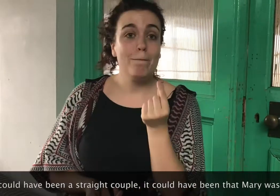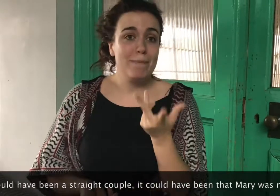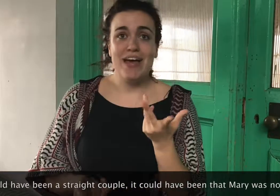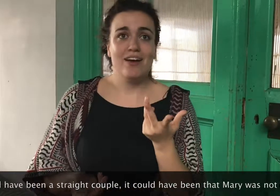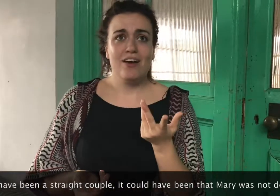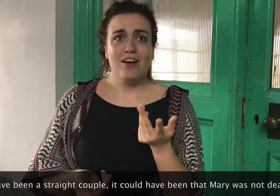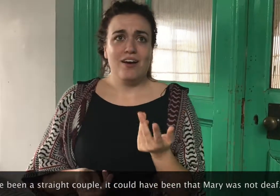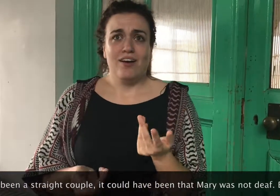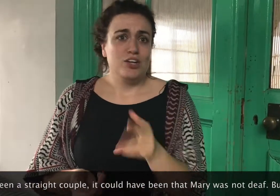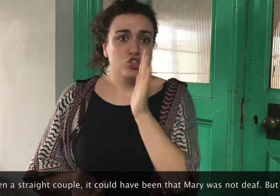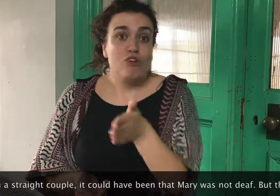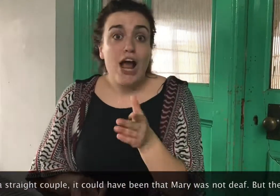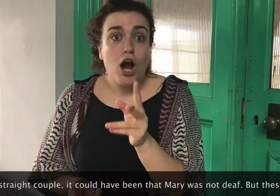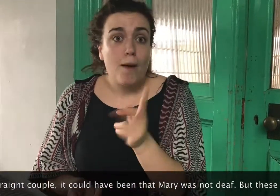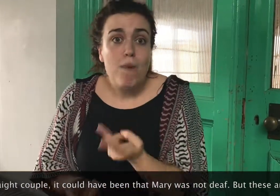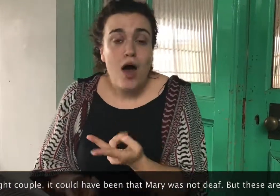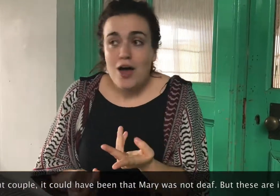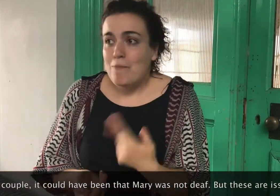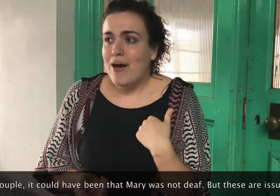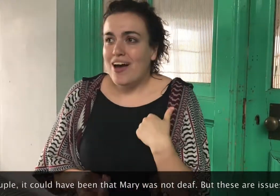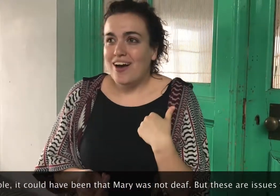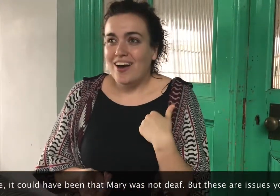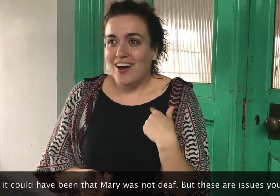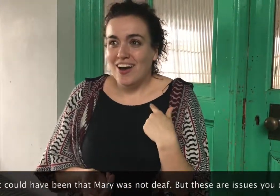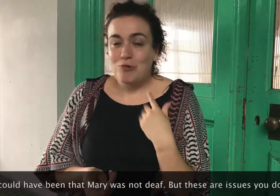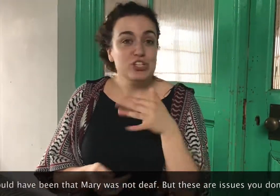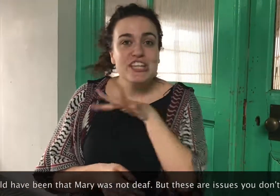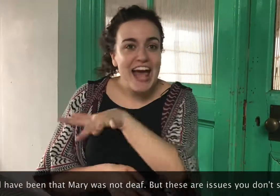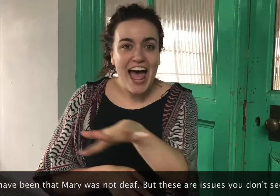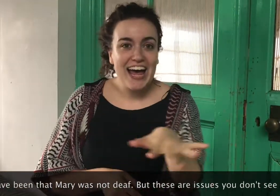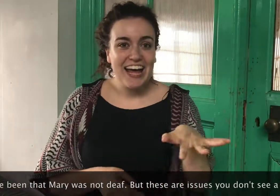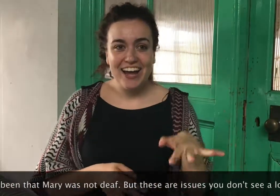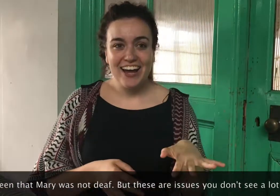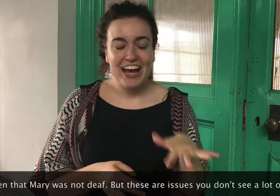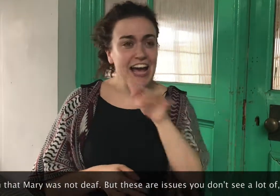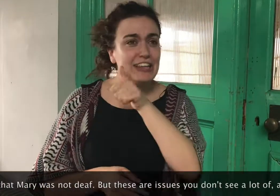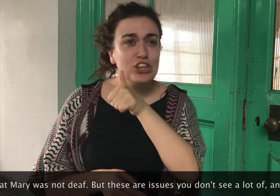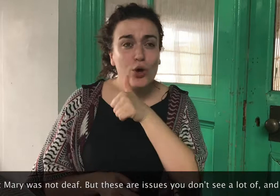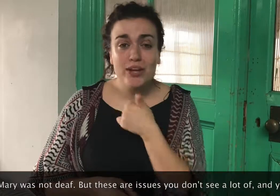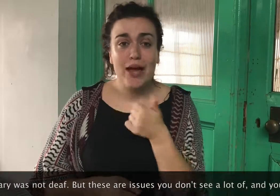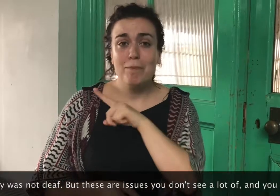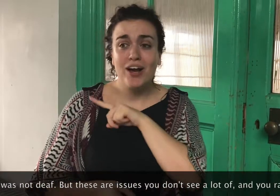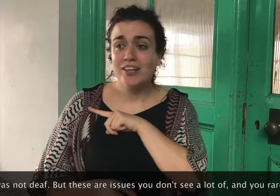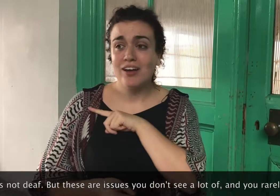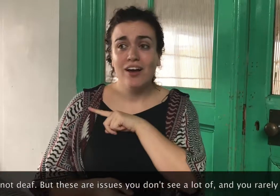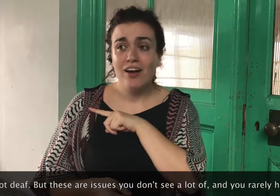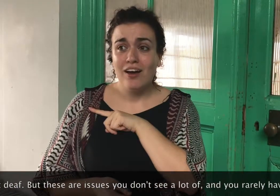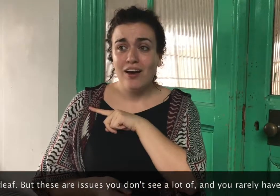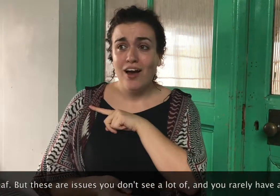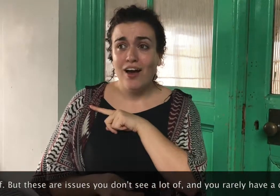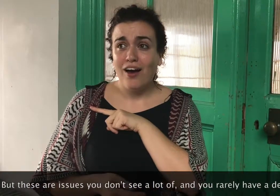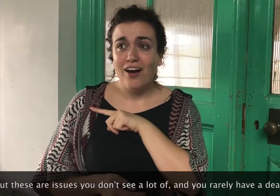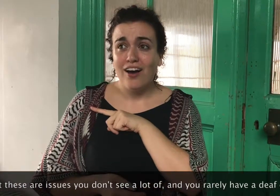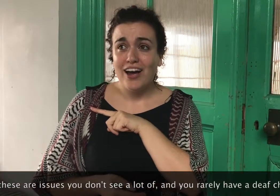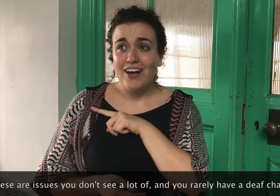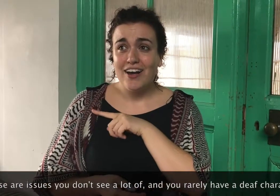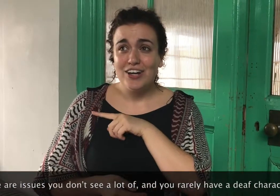natural consequence, really. It could have been a straight couple, it could have been that Miri was not deaf.